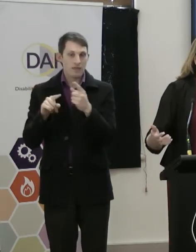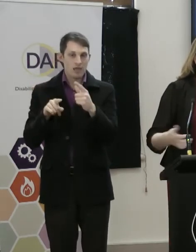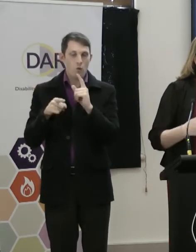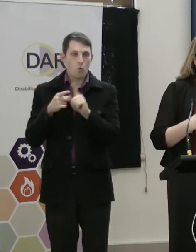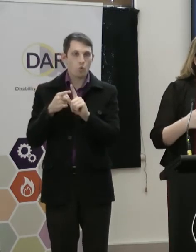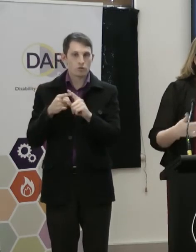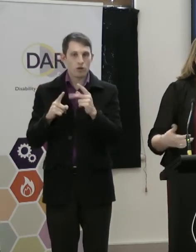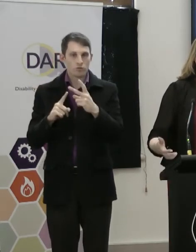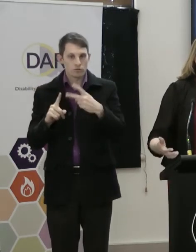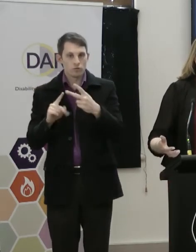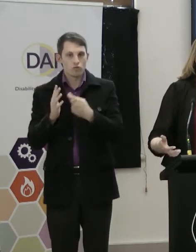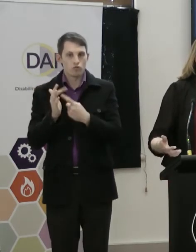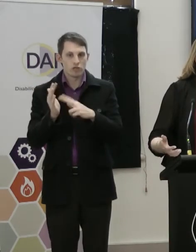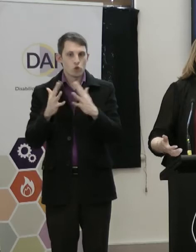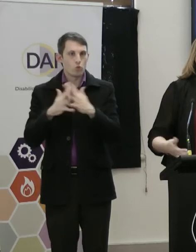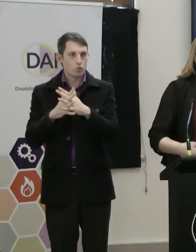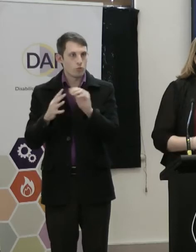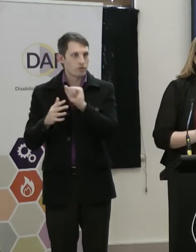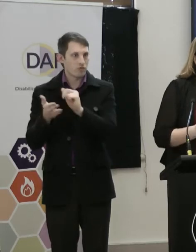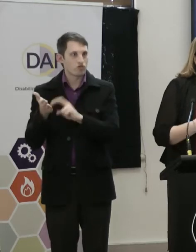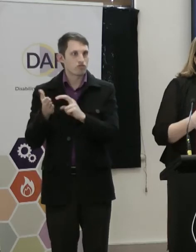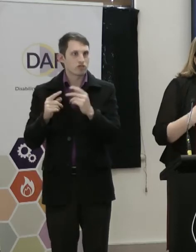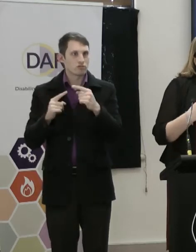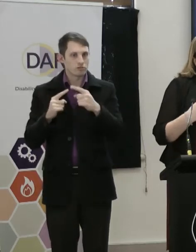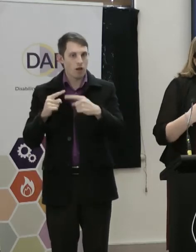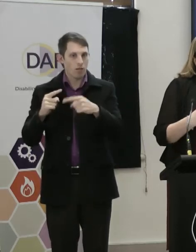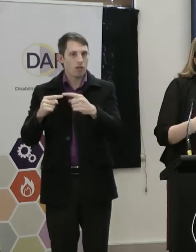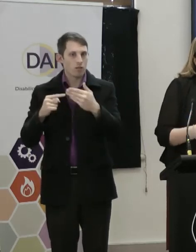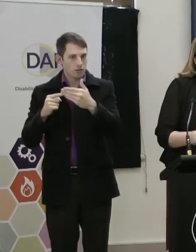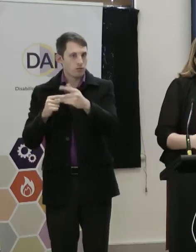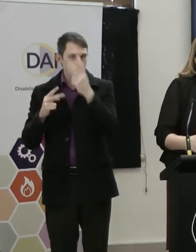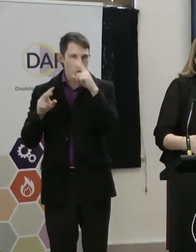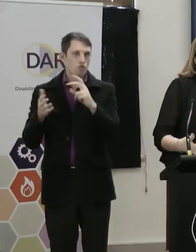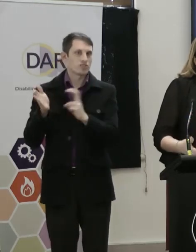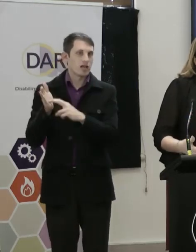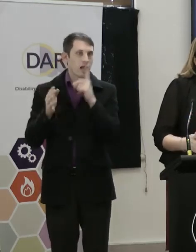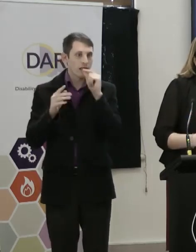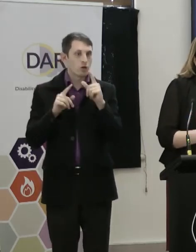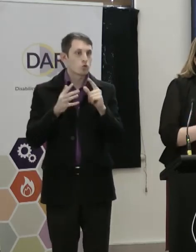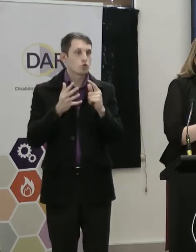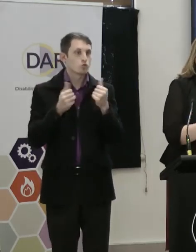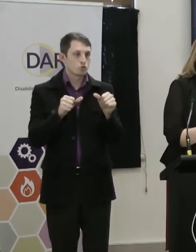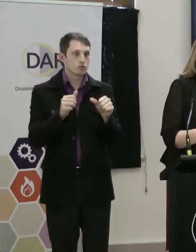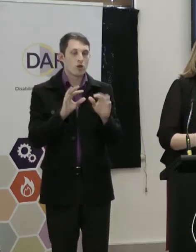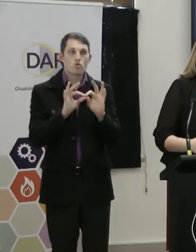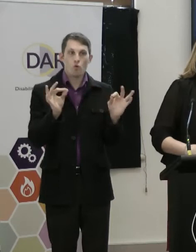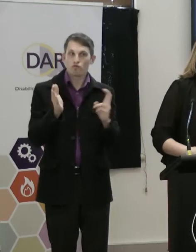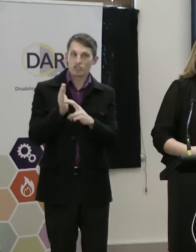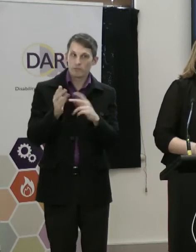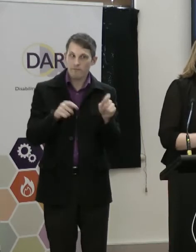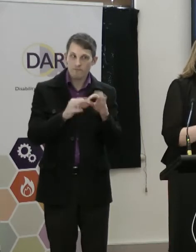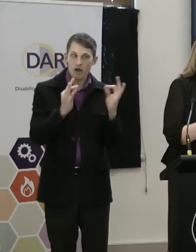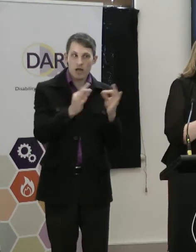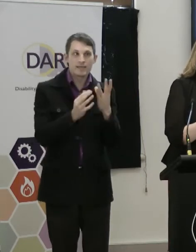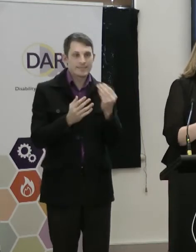their registration on a registration cycle. So you can use unregistered providers in instances where you're allowed to do